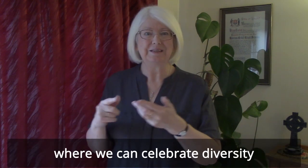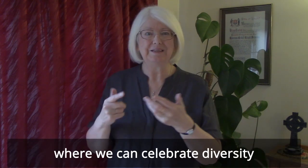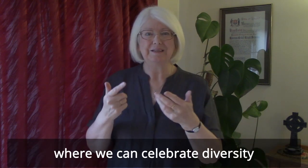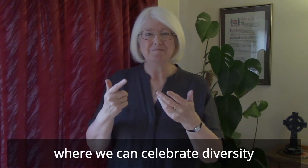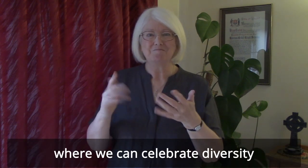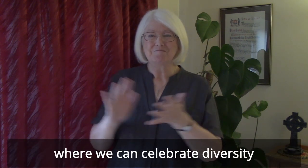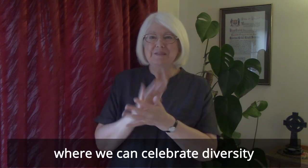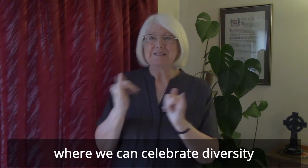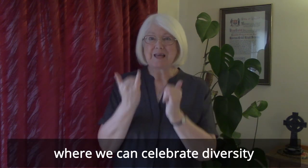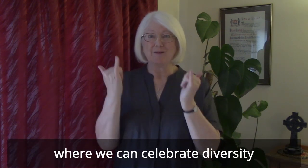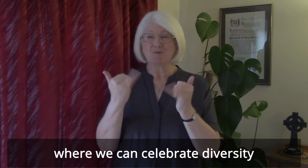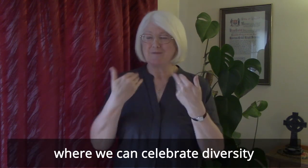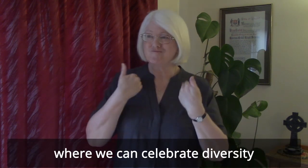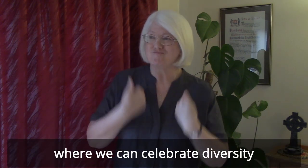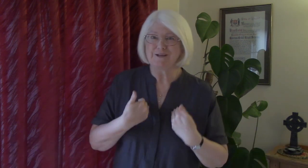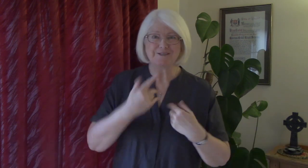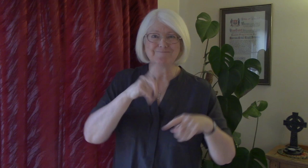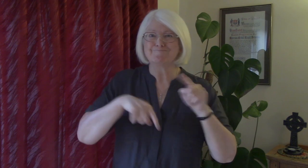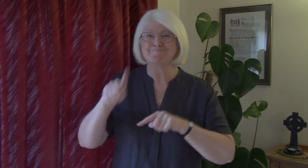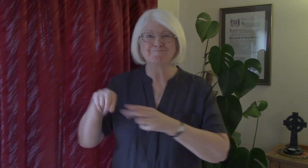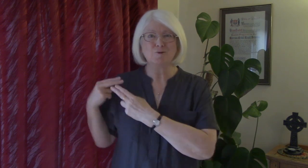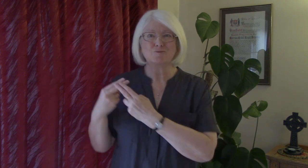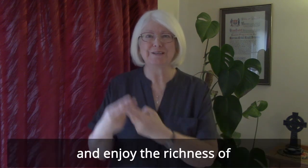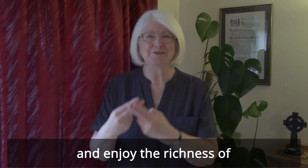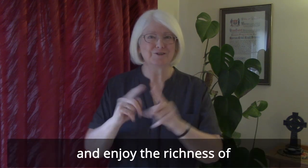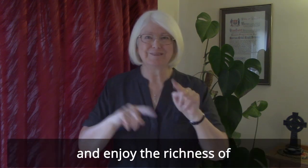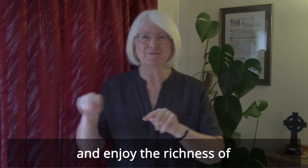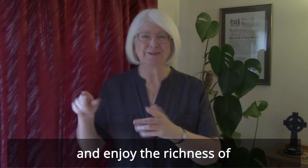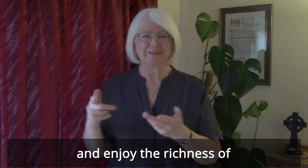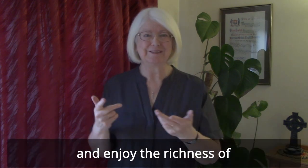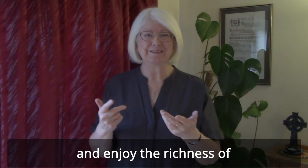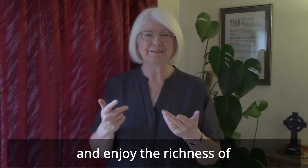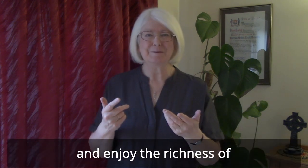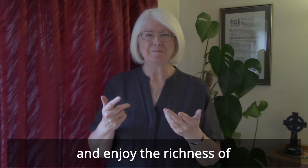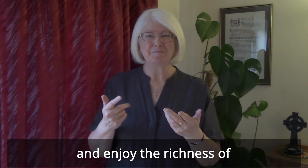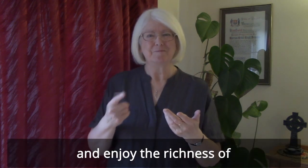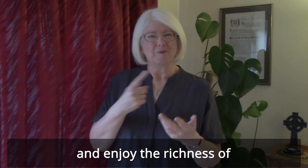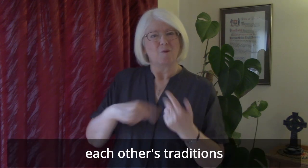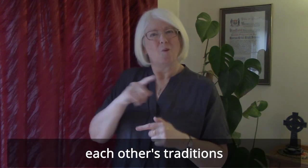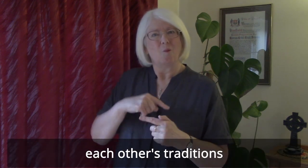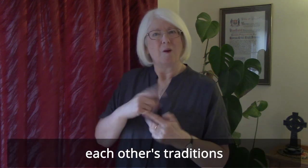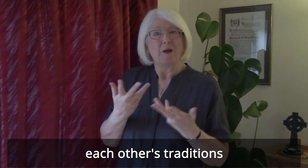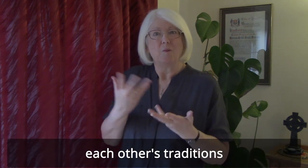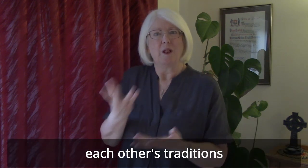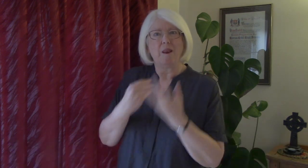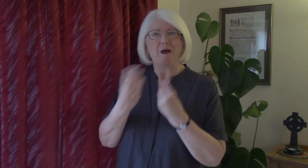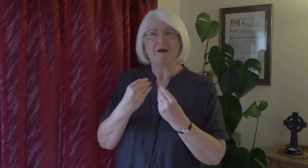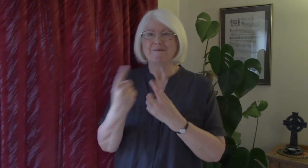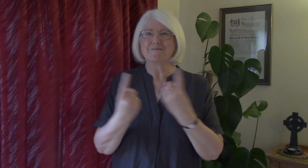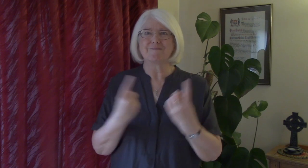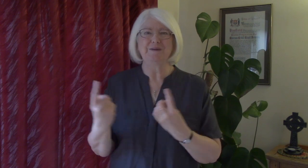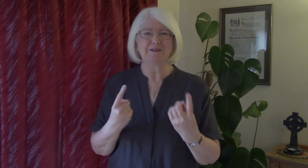where we can celebrate diversity and enjoy the richness of each other's